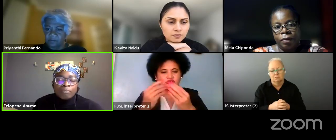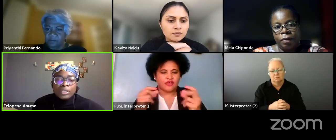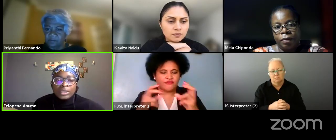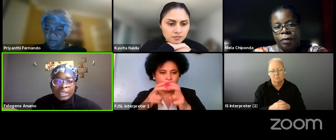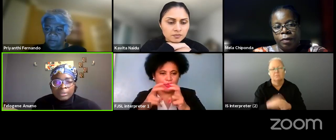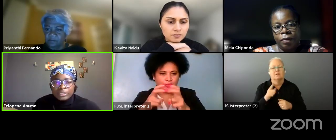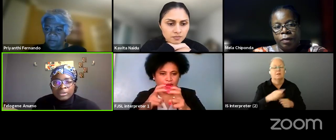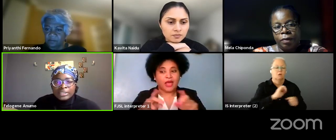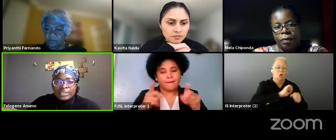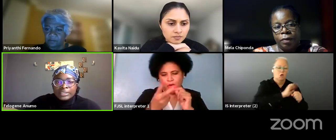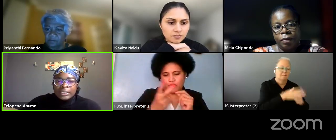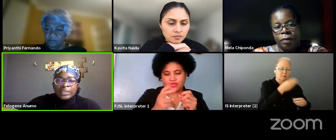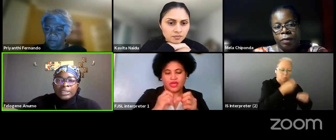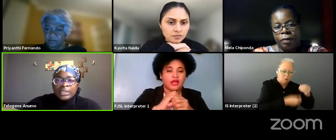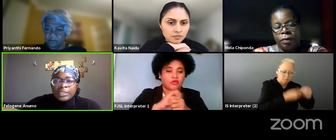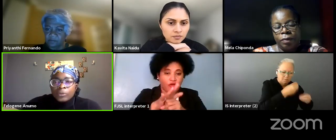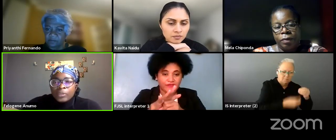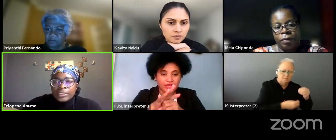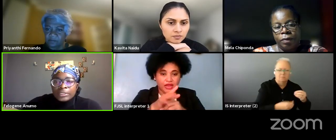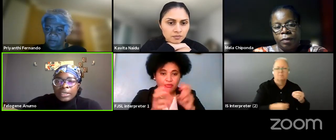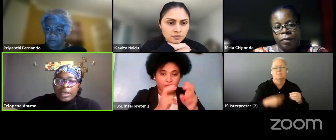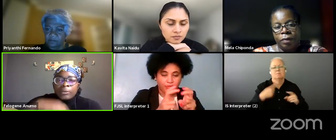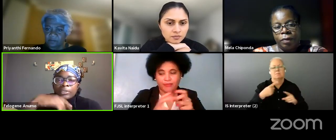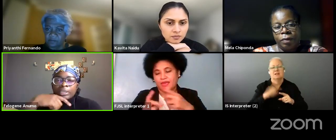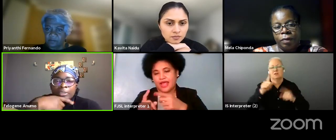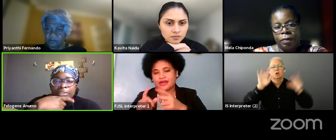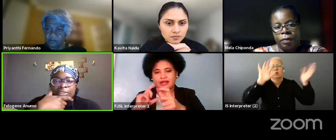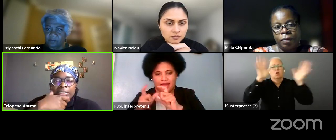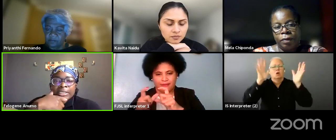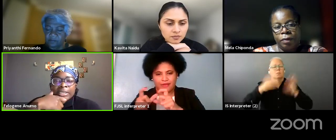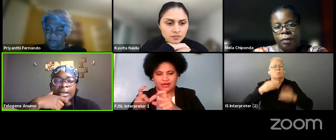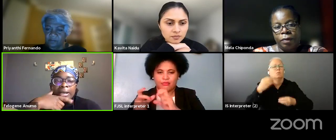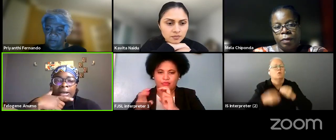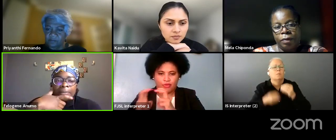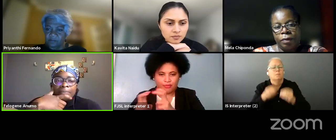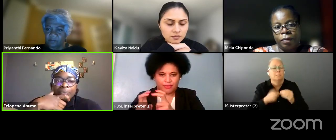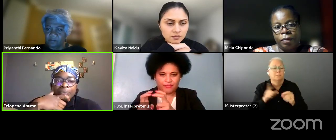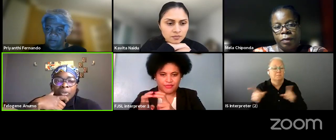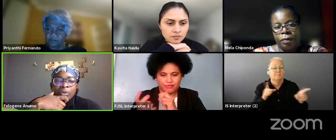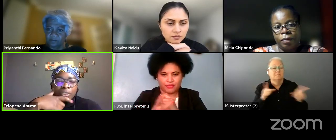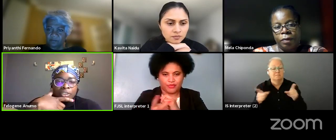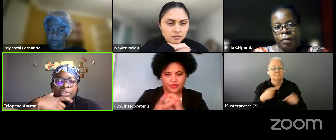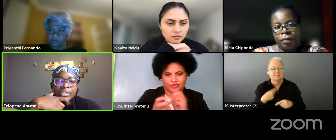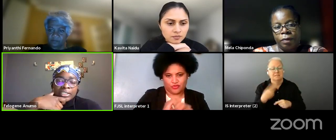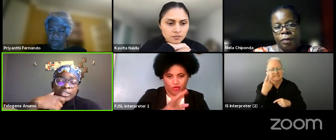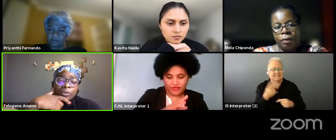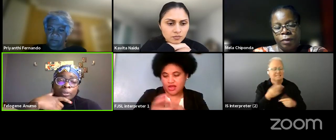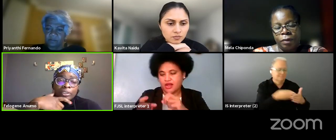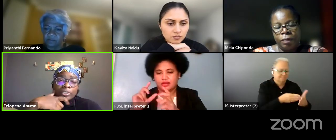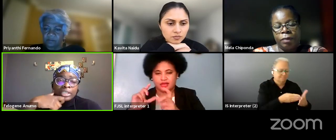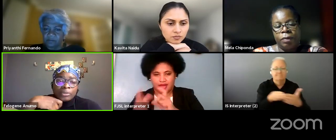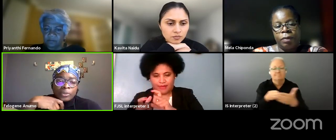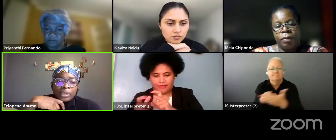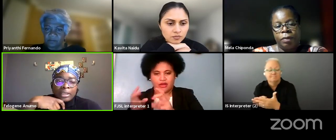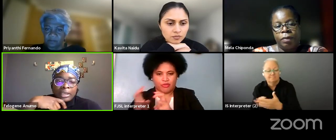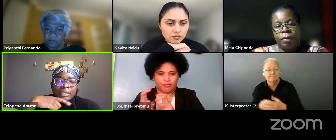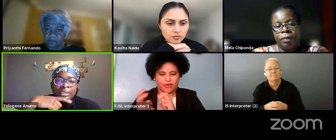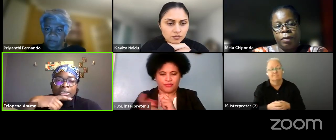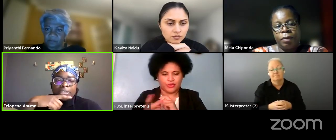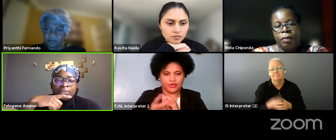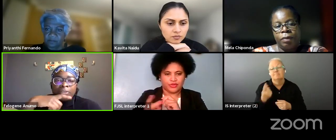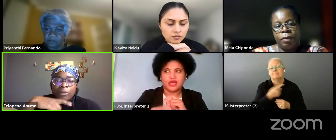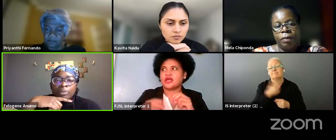also in the climate crisis. And so this, how this happens is that corporations, transnational corporations come